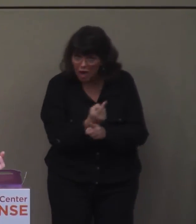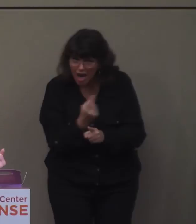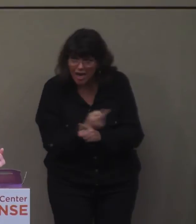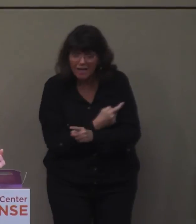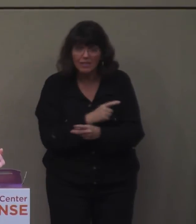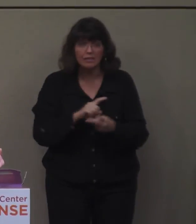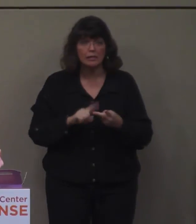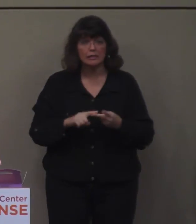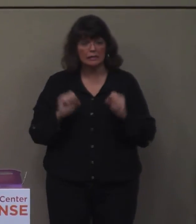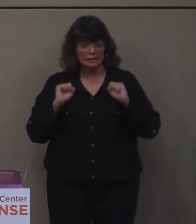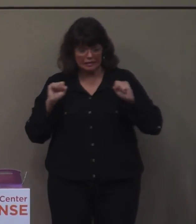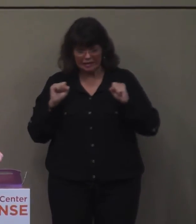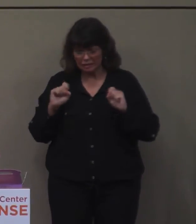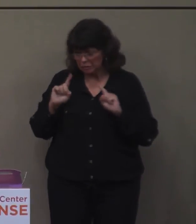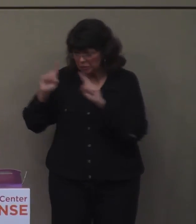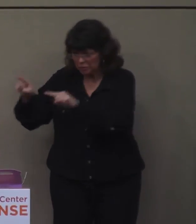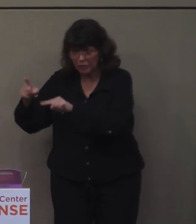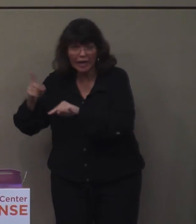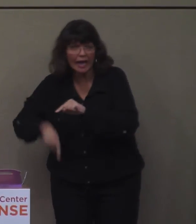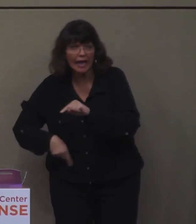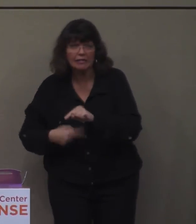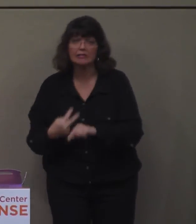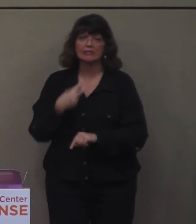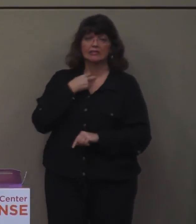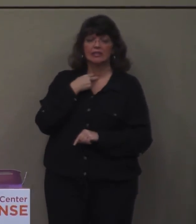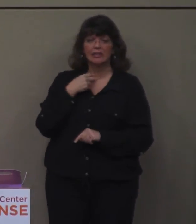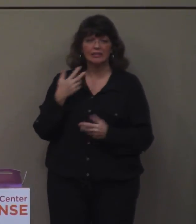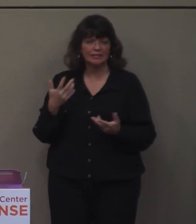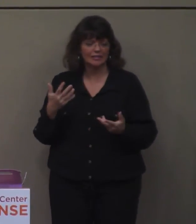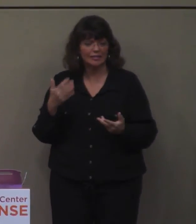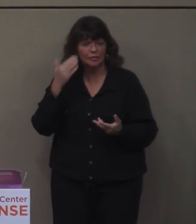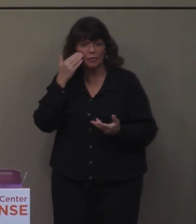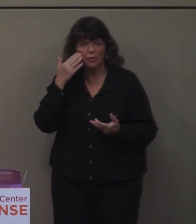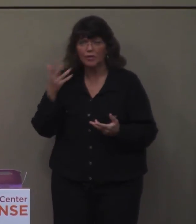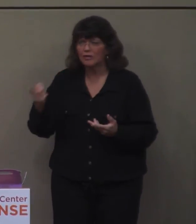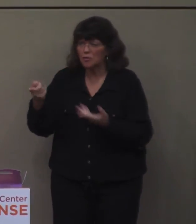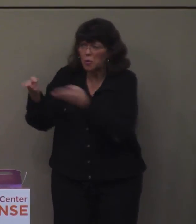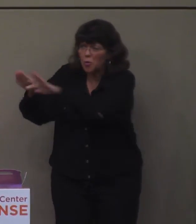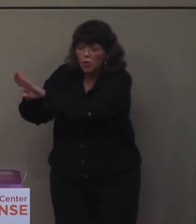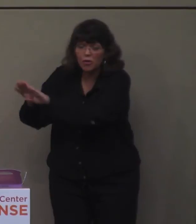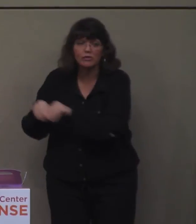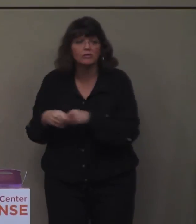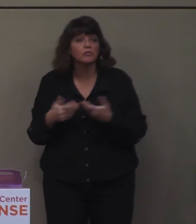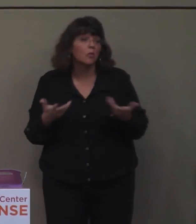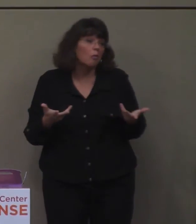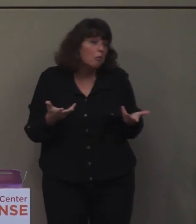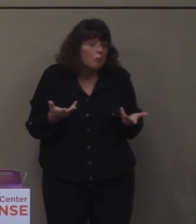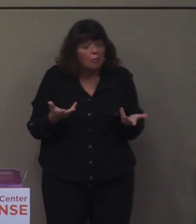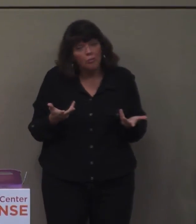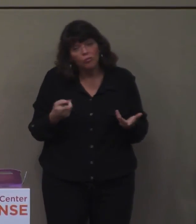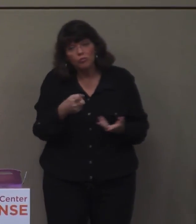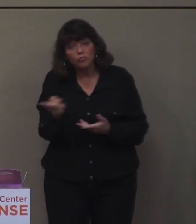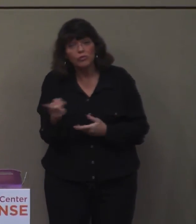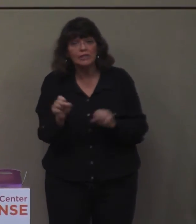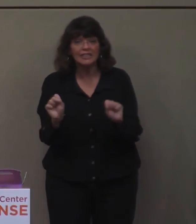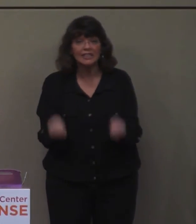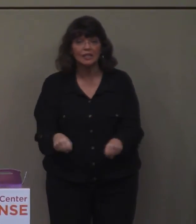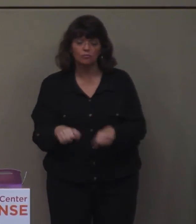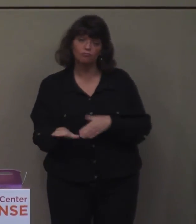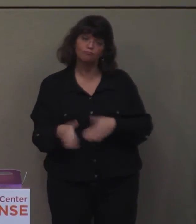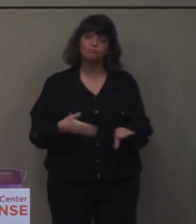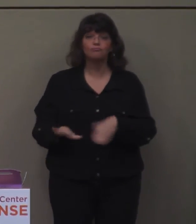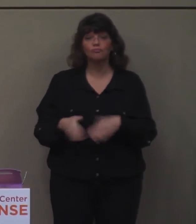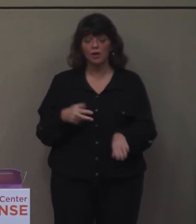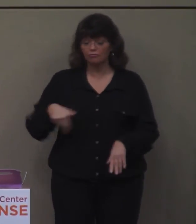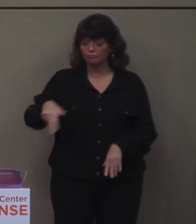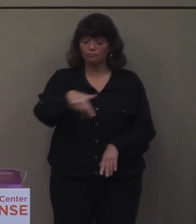go to restaurants right now and most of our gyms are closed, but you know, we have a house, maybe we can walk around the house 10 times, or maybe we can do some push-ups